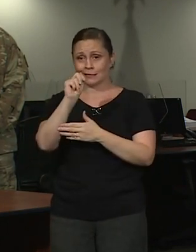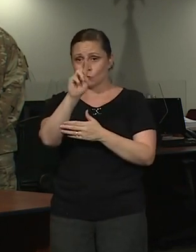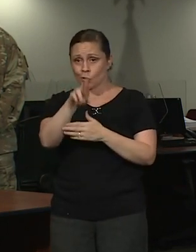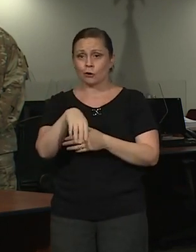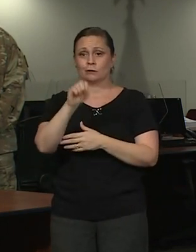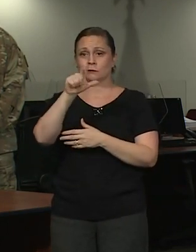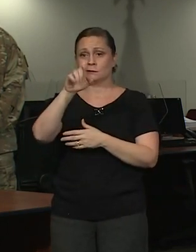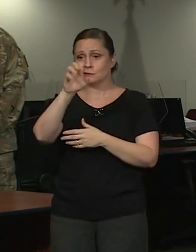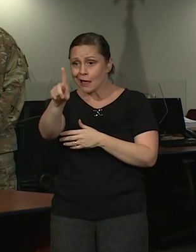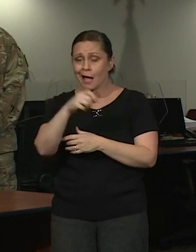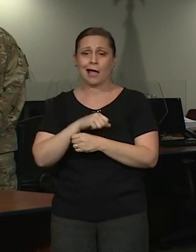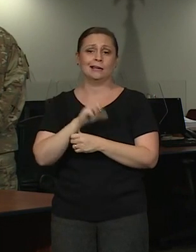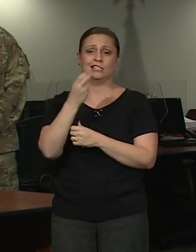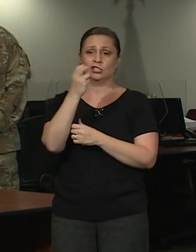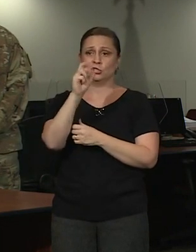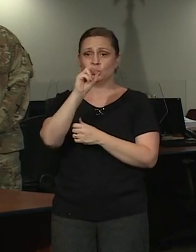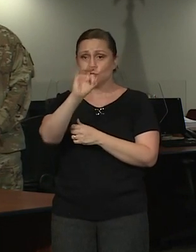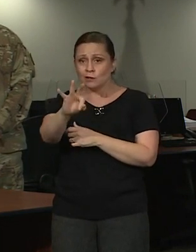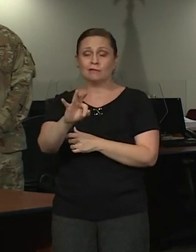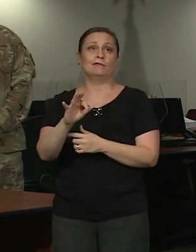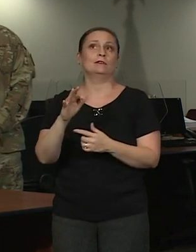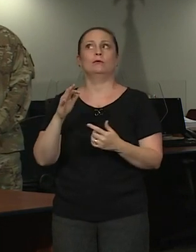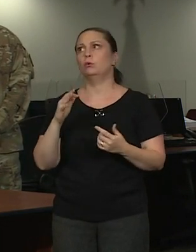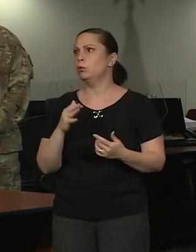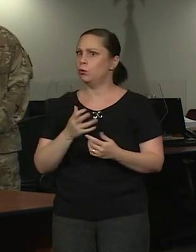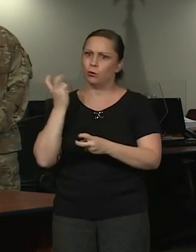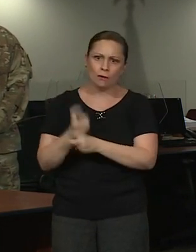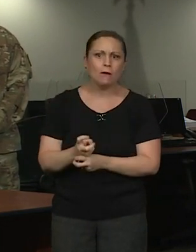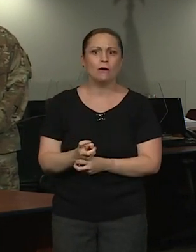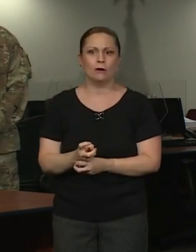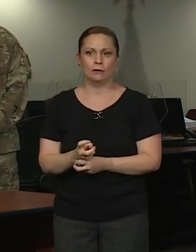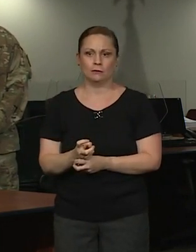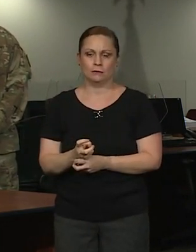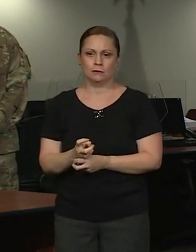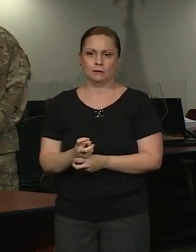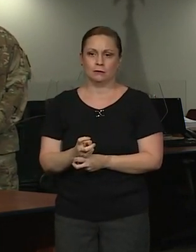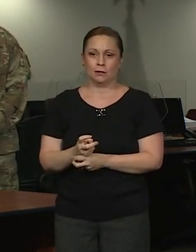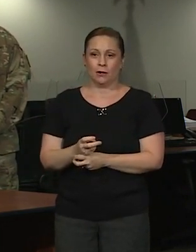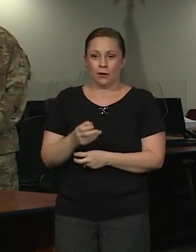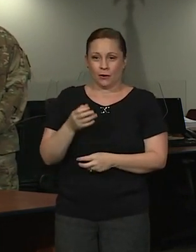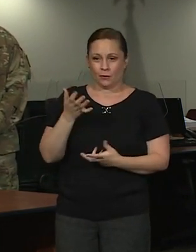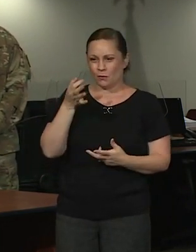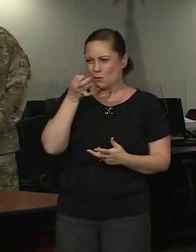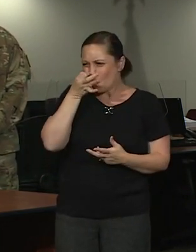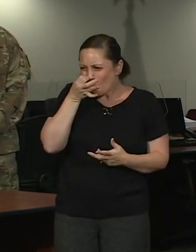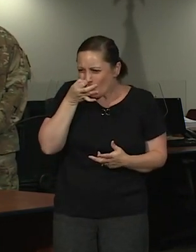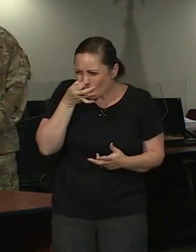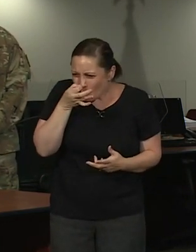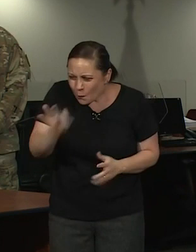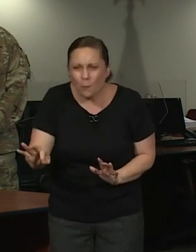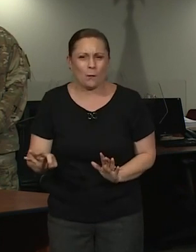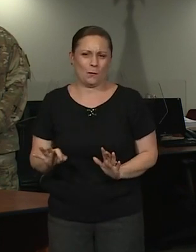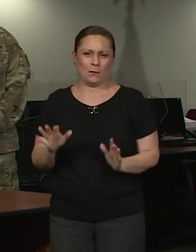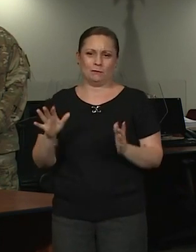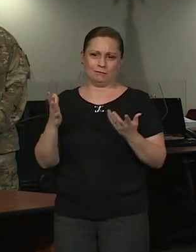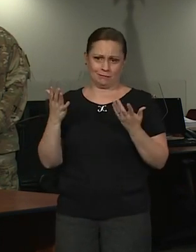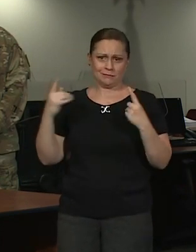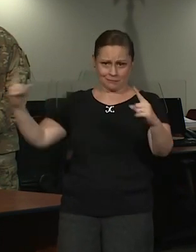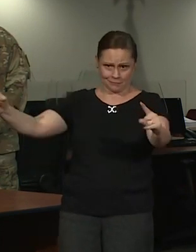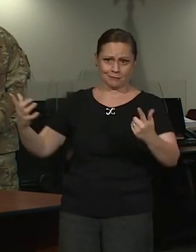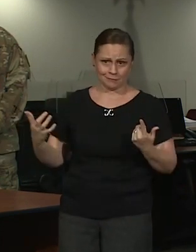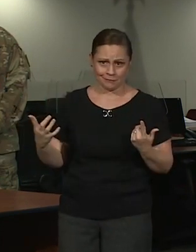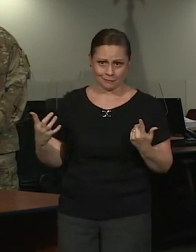sheriffs and everybody involved. That was a Herculean task, and we just barely accomplished it because we had the